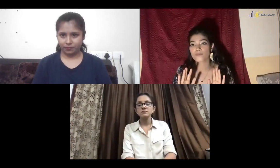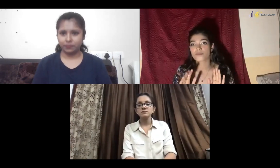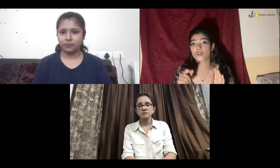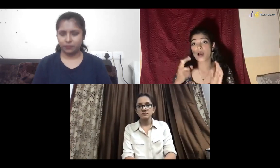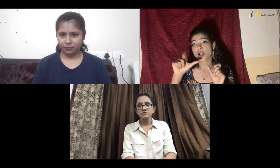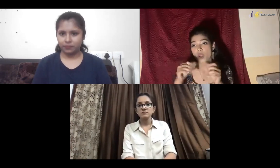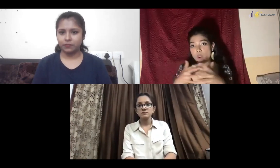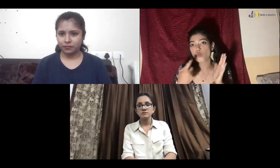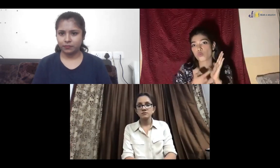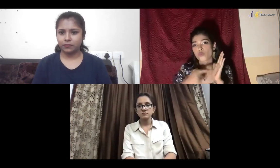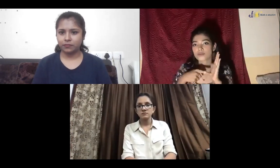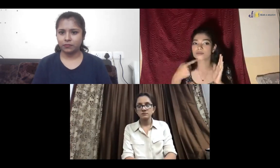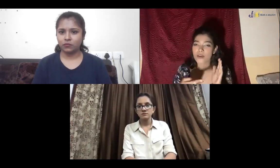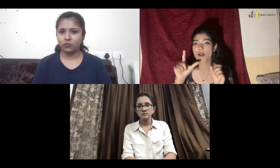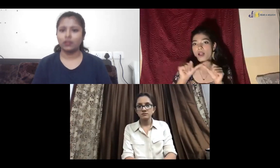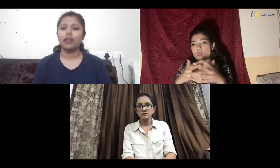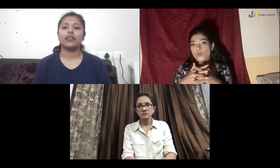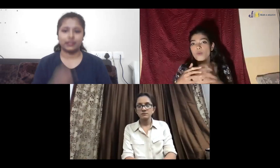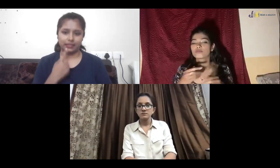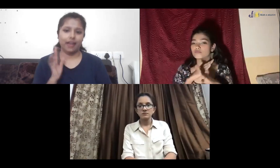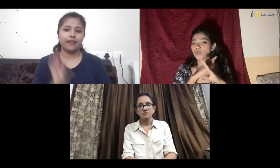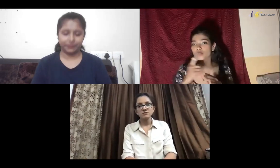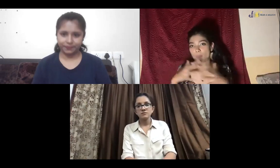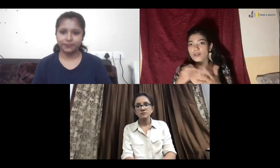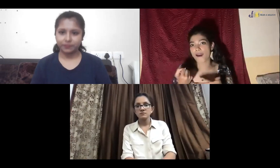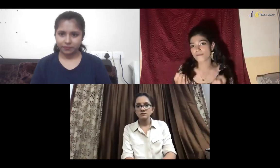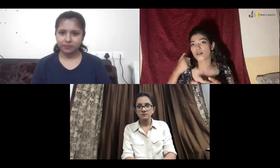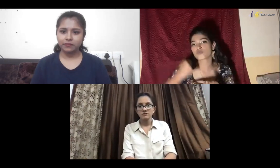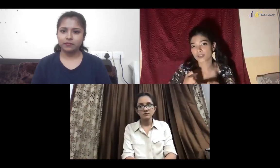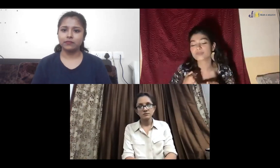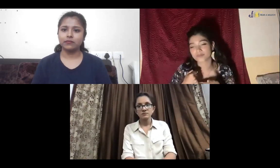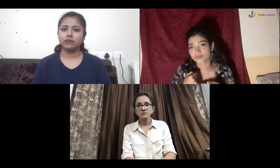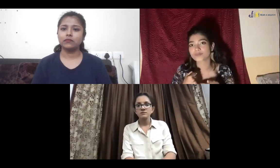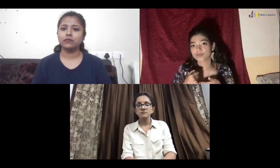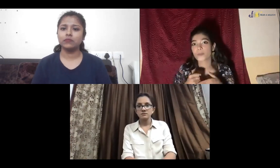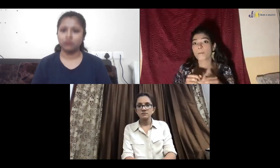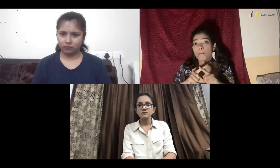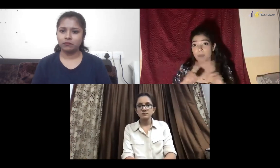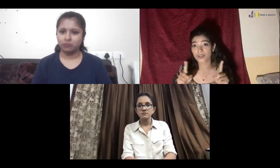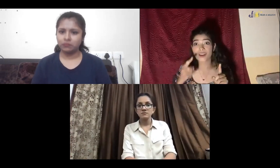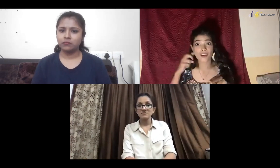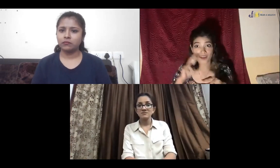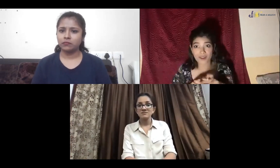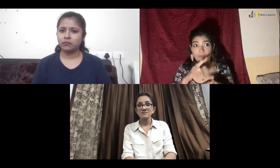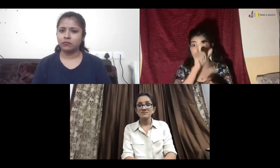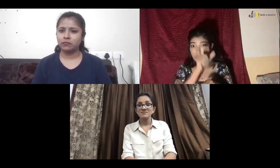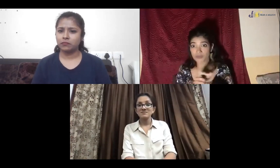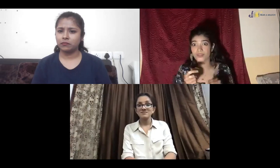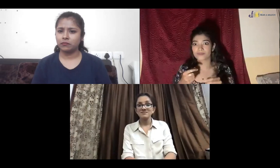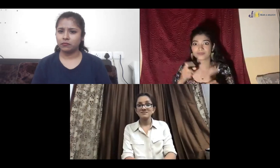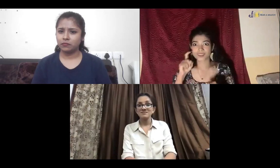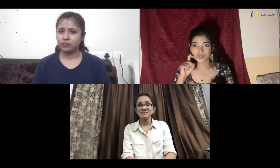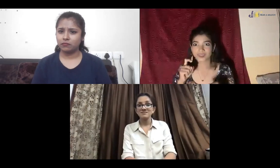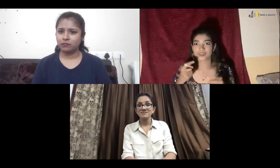the HR and another manager they are asking for favors, no, this is not allowed, and you have the rights in